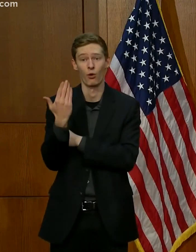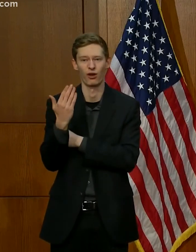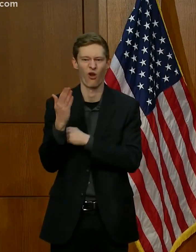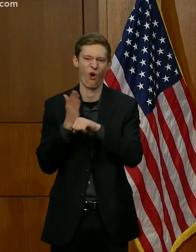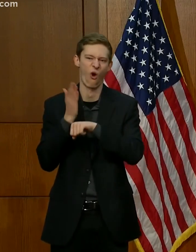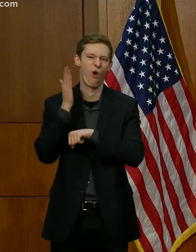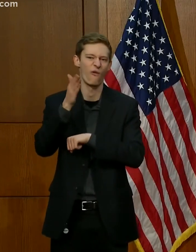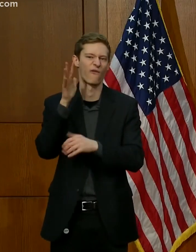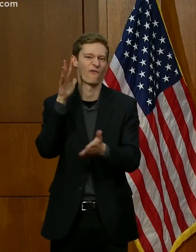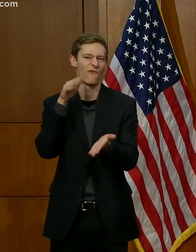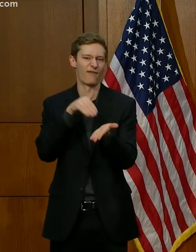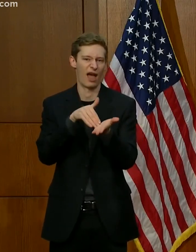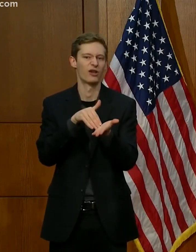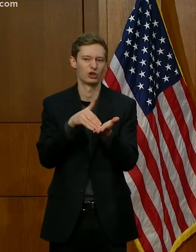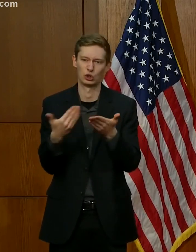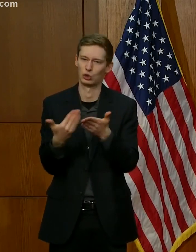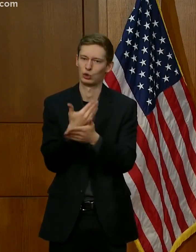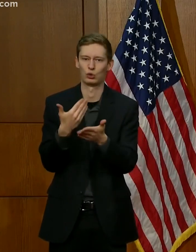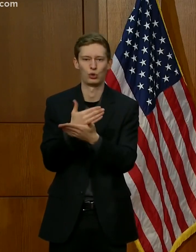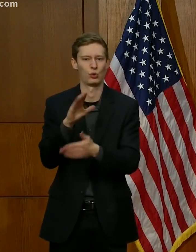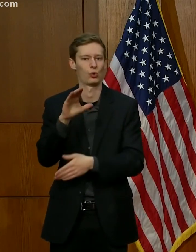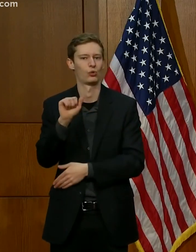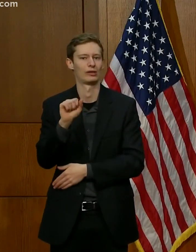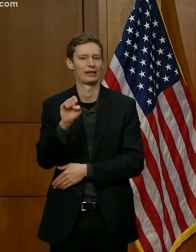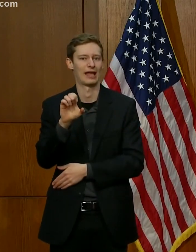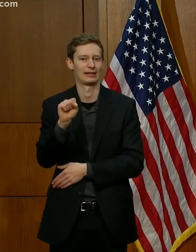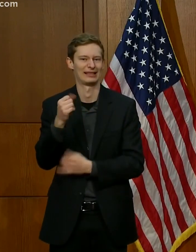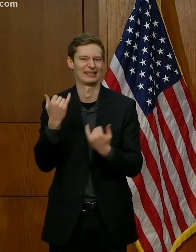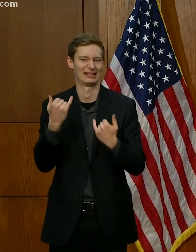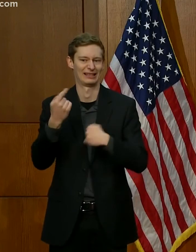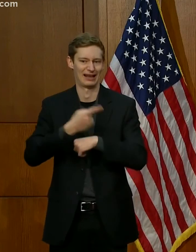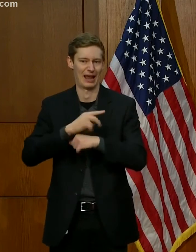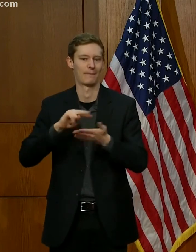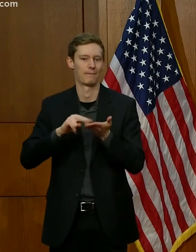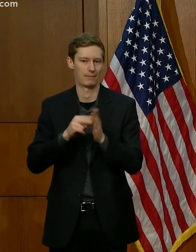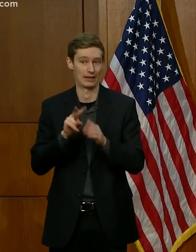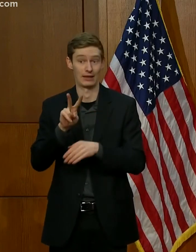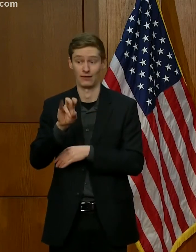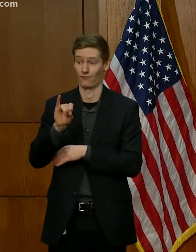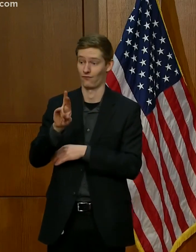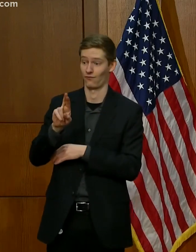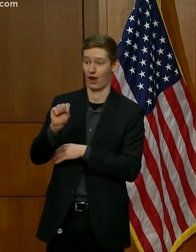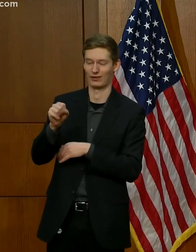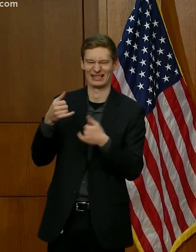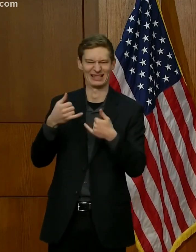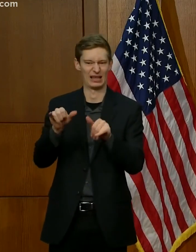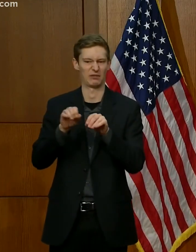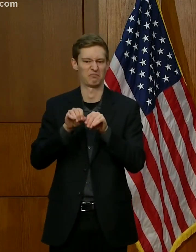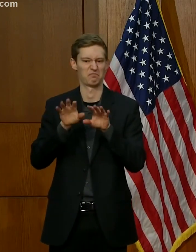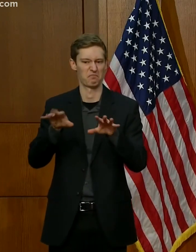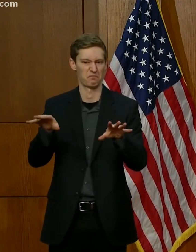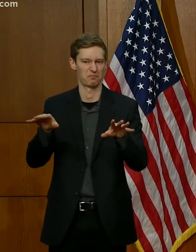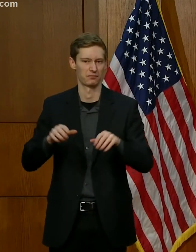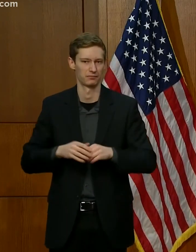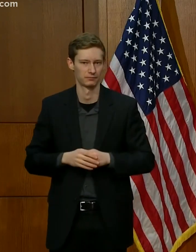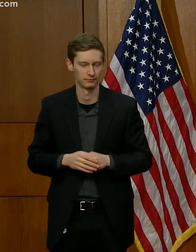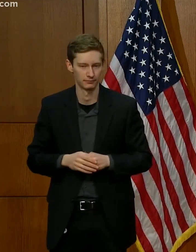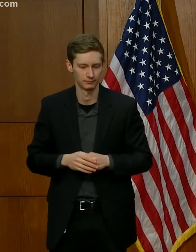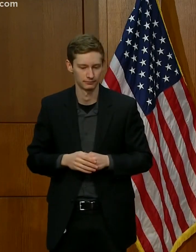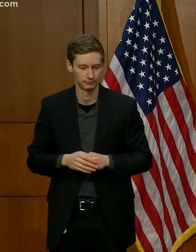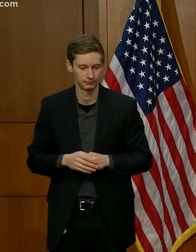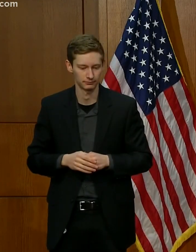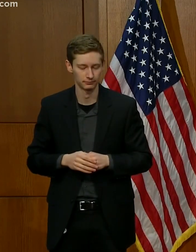cases today, so the virus is alive and well, so this is not the time to let our guard down. The second